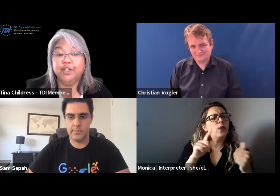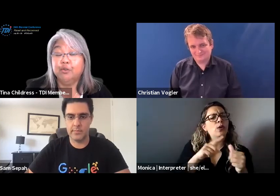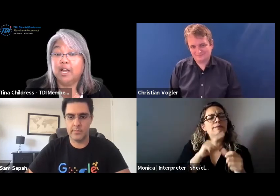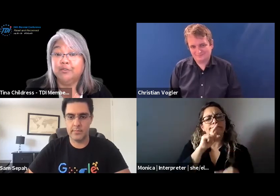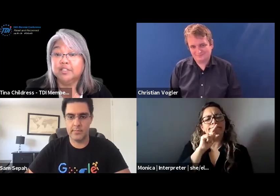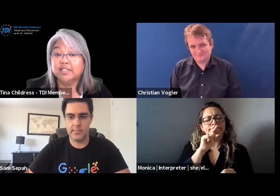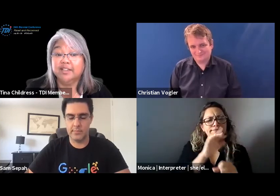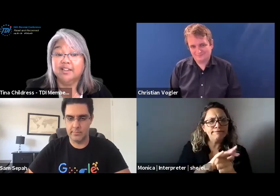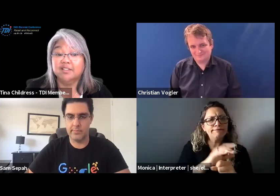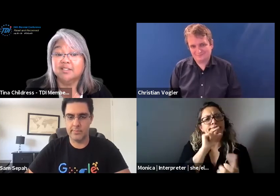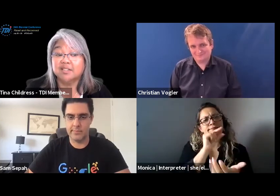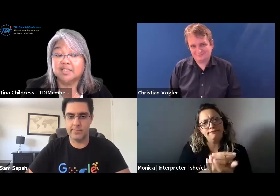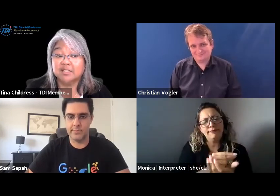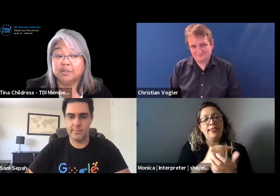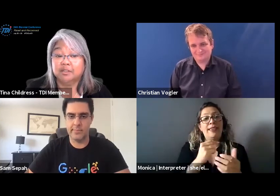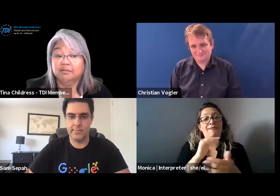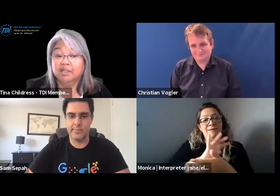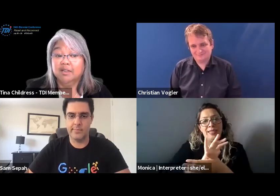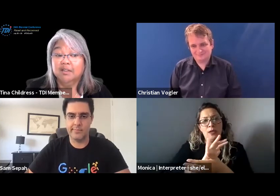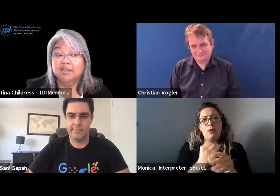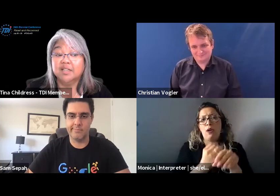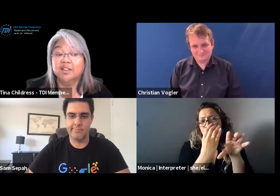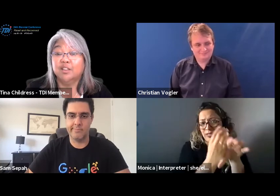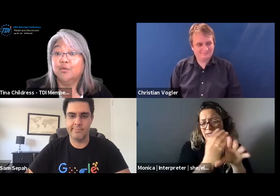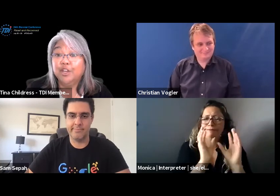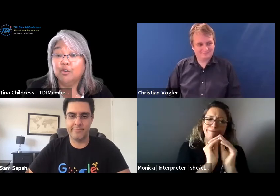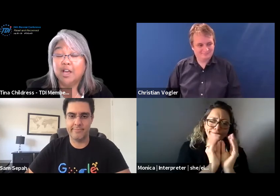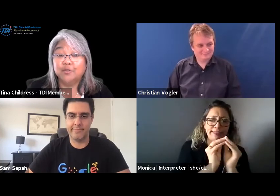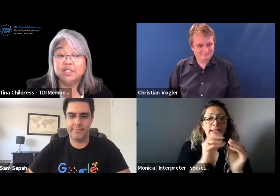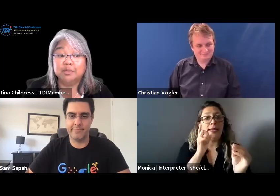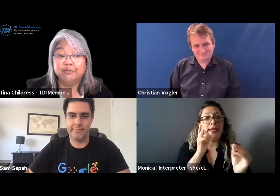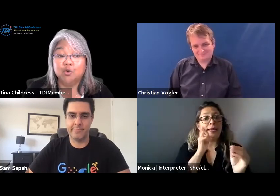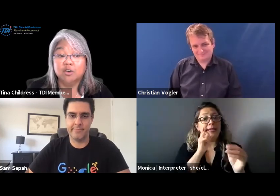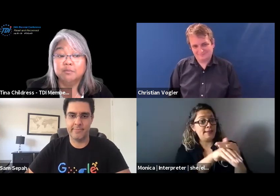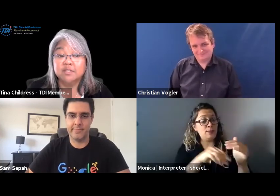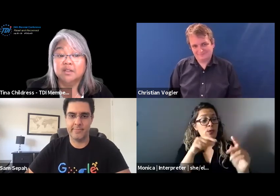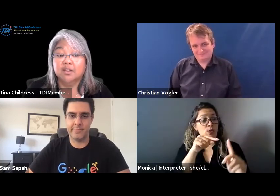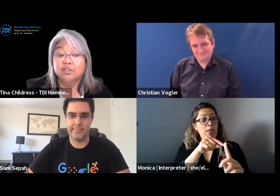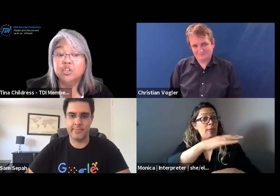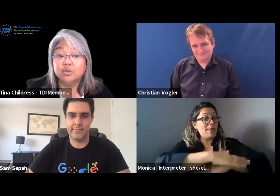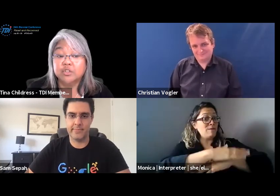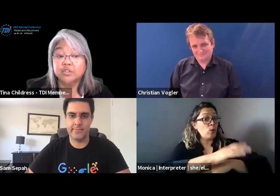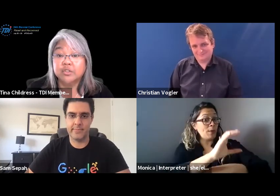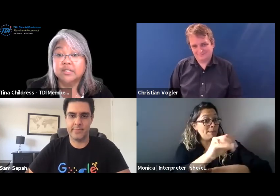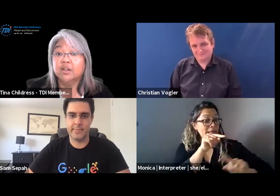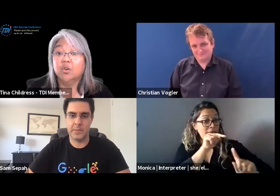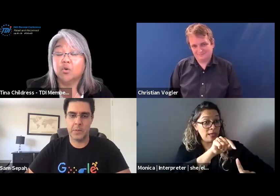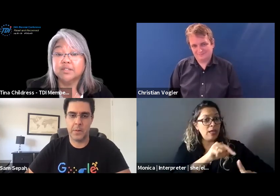video conferencing is accessible? Is it the video conference platforms, the users, or